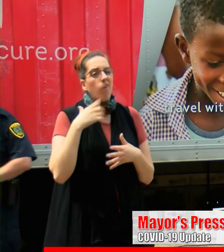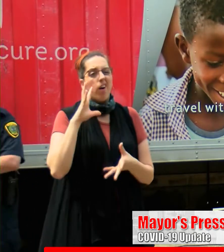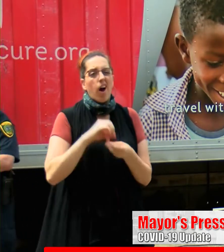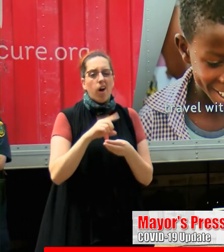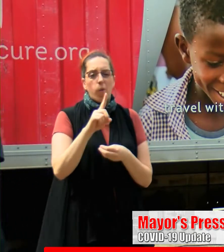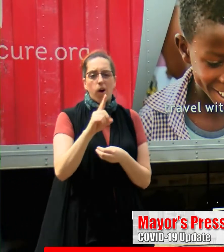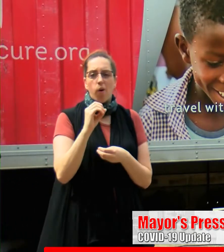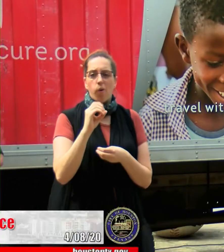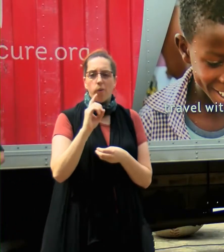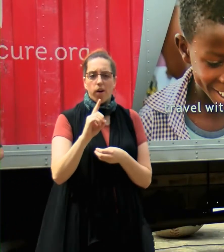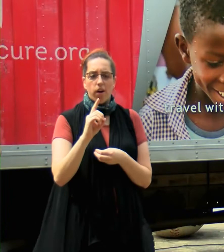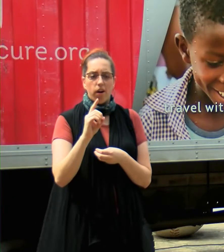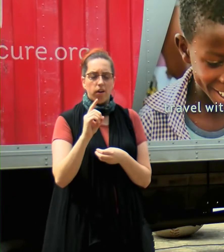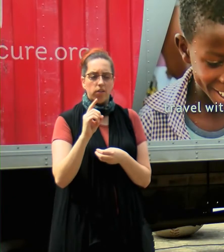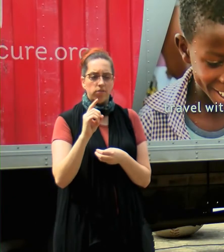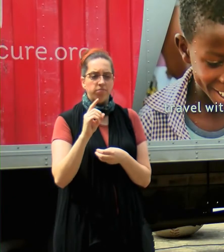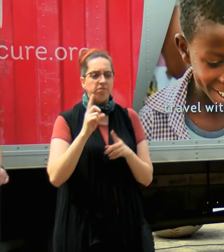101